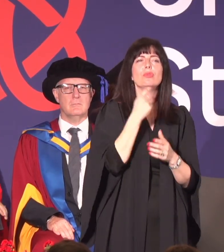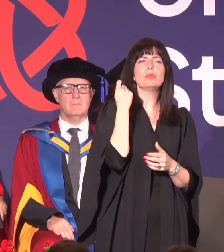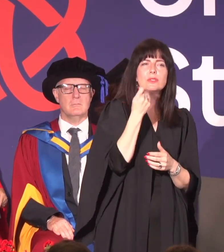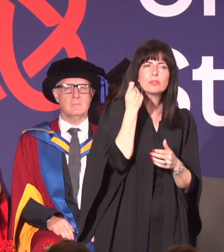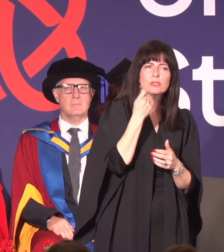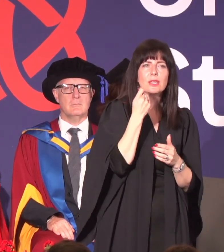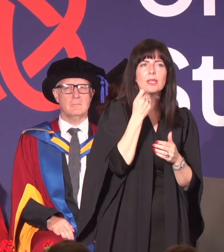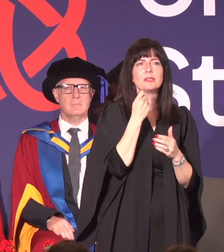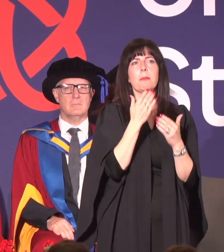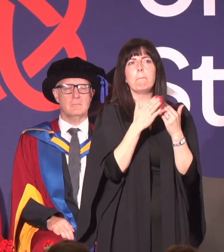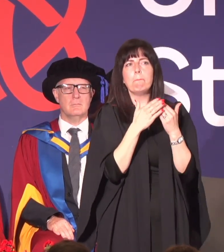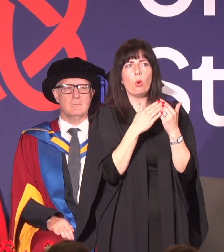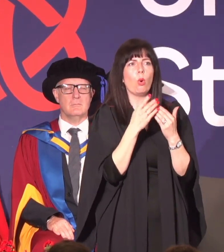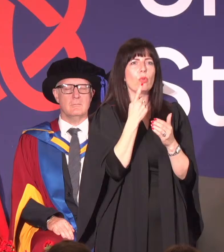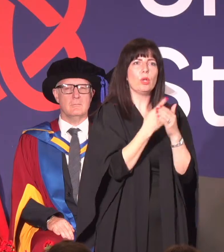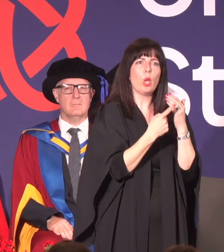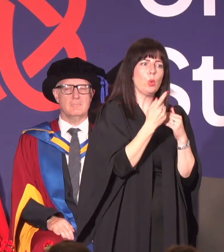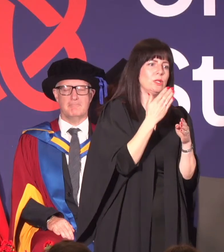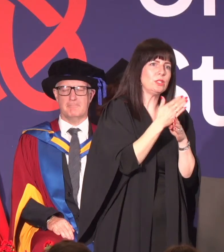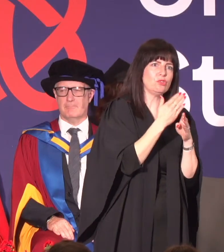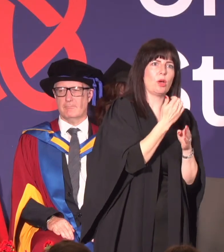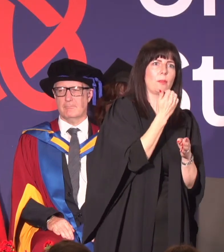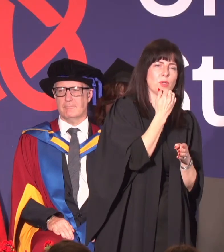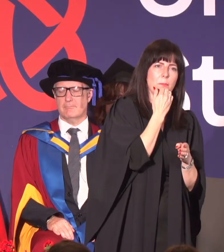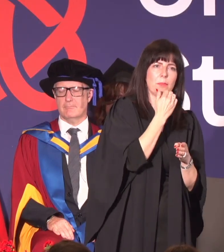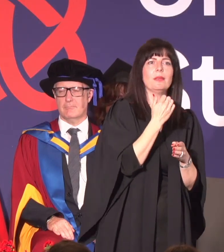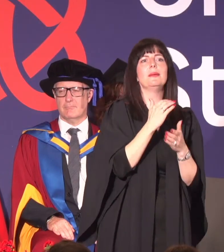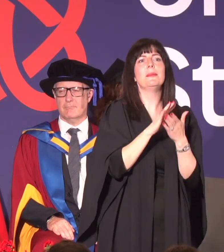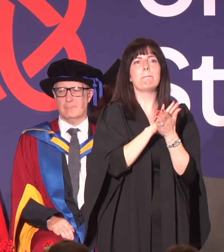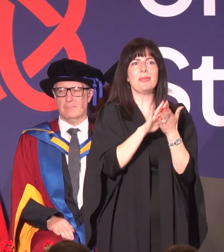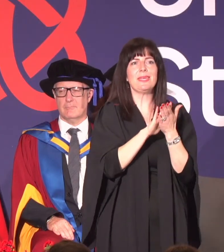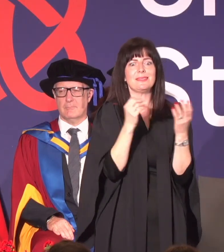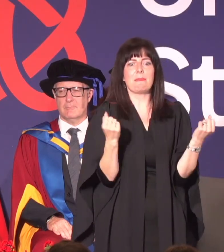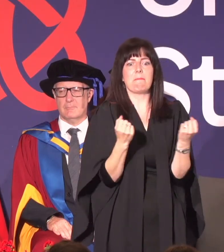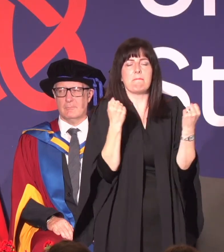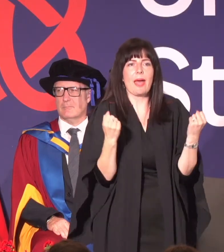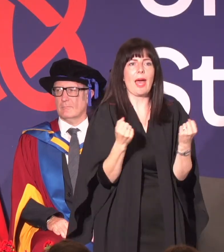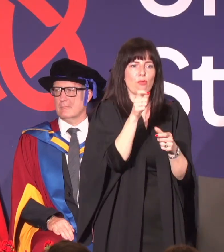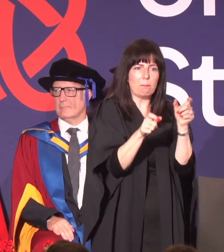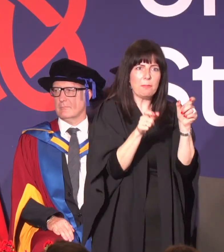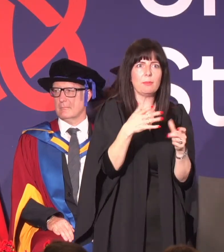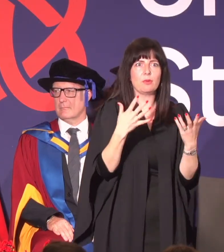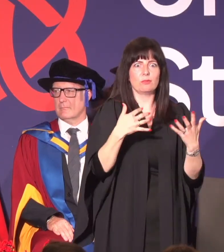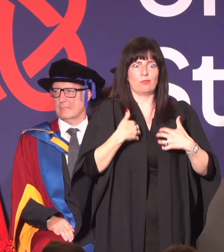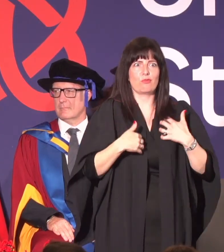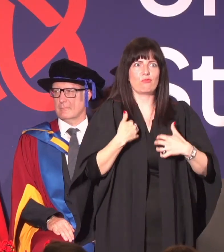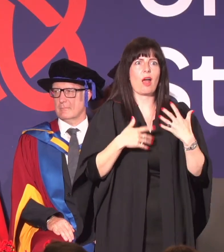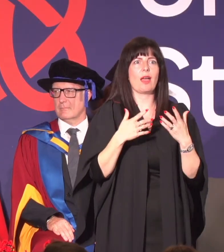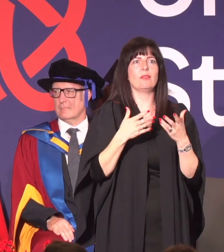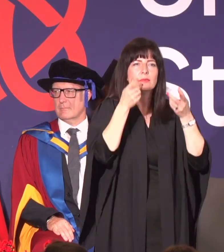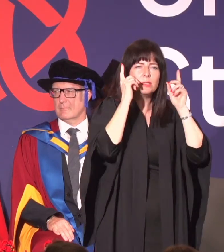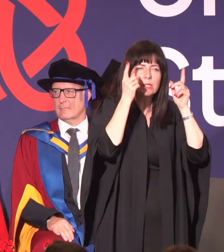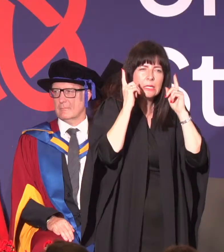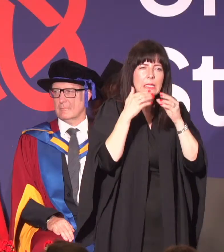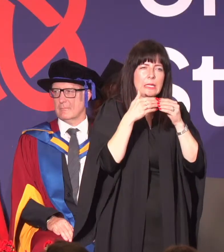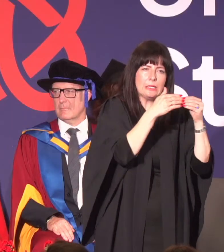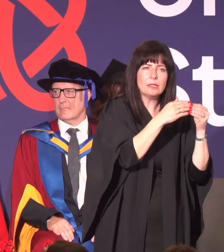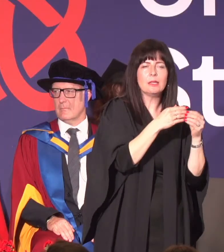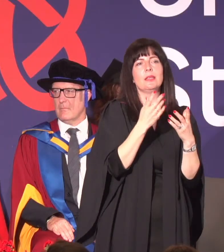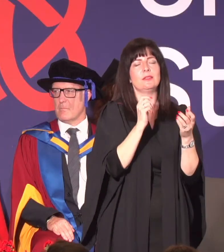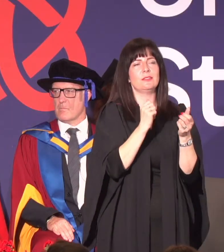is about more than employment statistics. It's about empowering people to thrive, to lead, and to make a